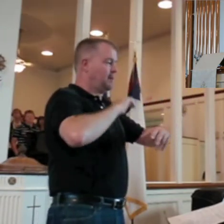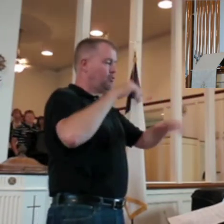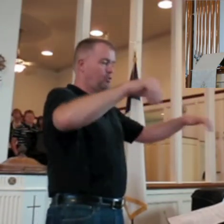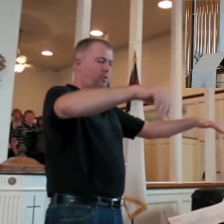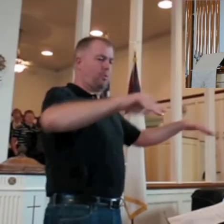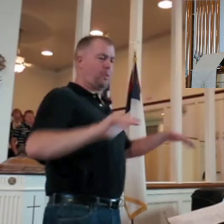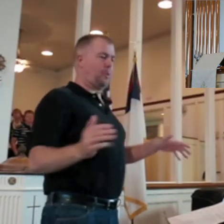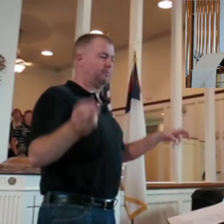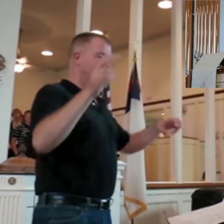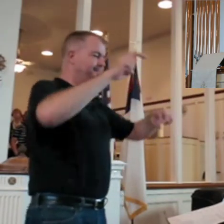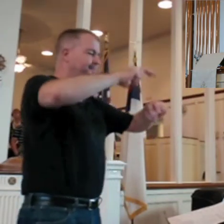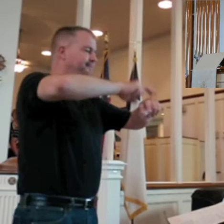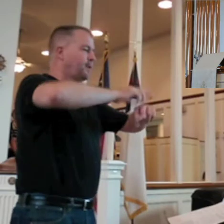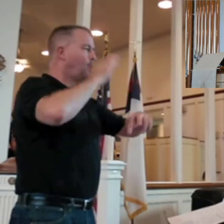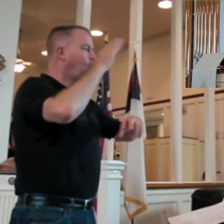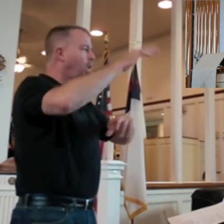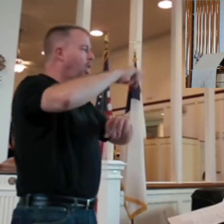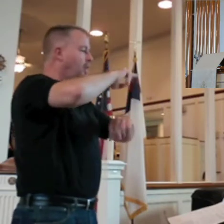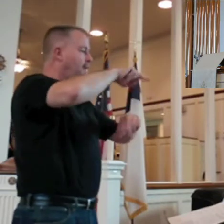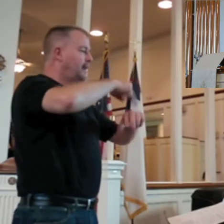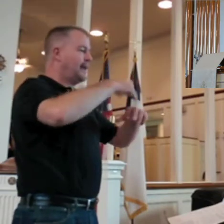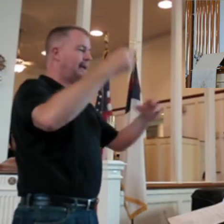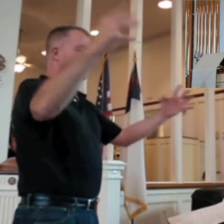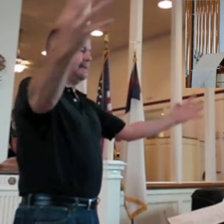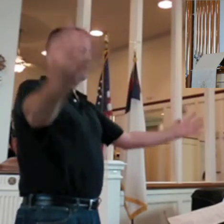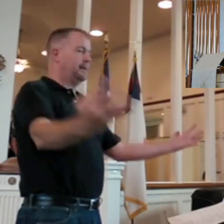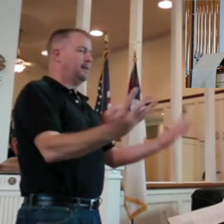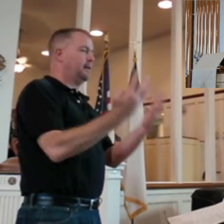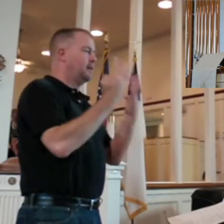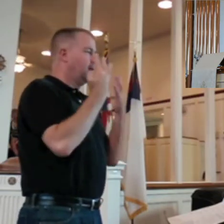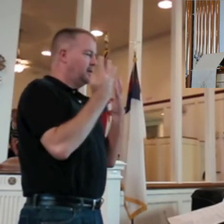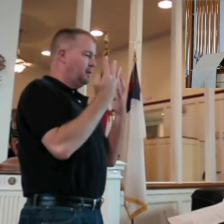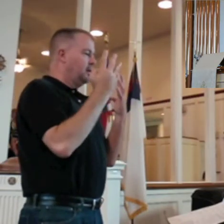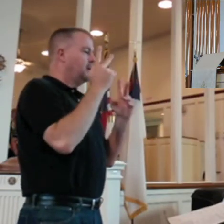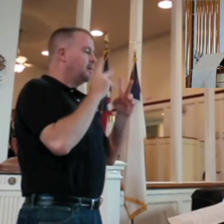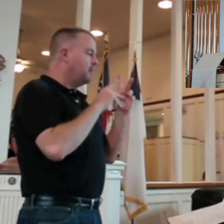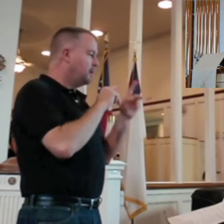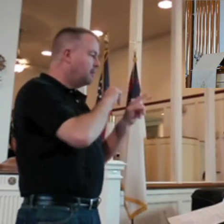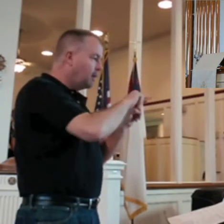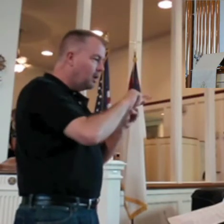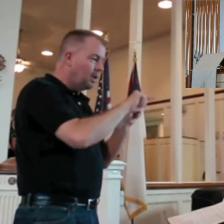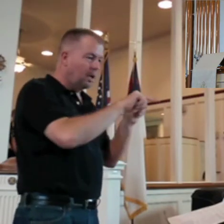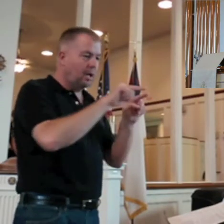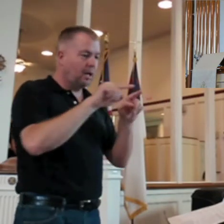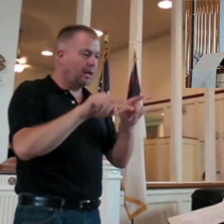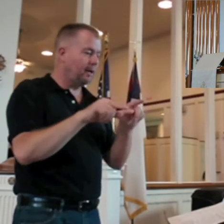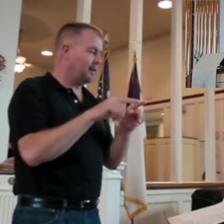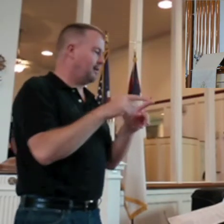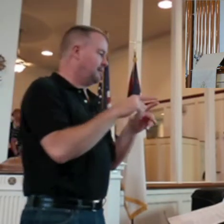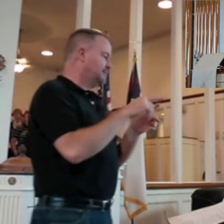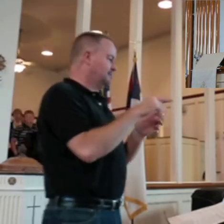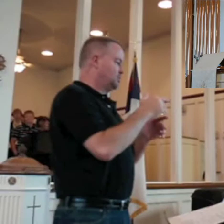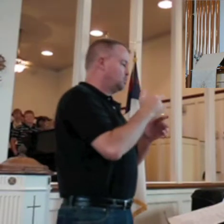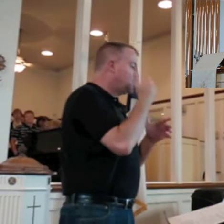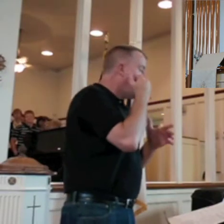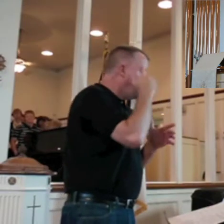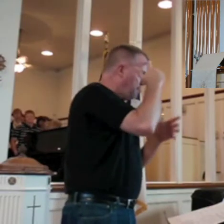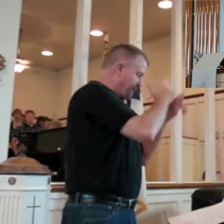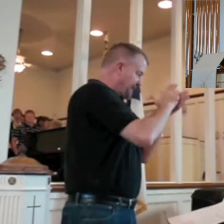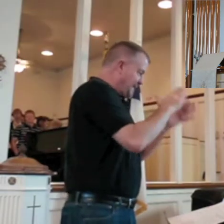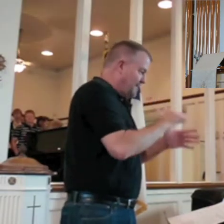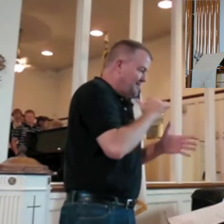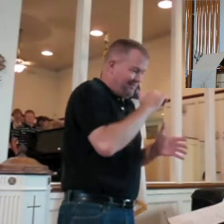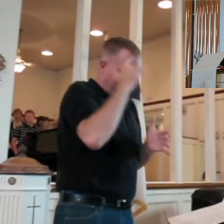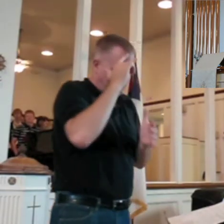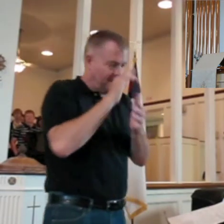on his glorious throne. Then all the nations will be arranged before him, and he'll sort the people out, much as a shepherd sorts out sheep and